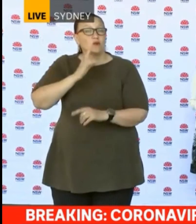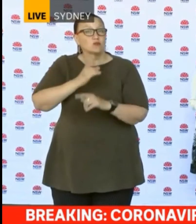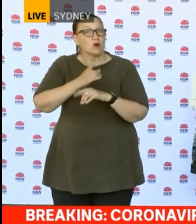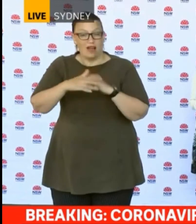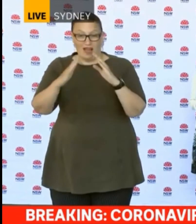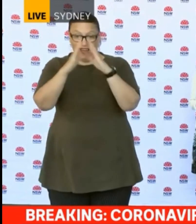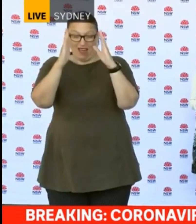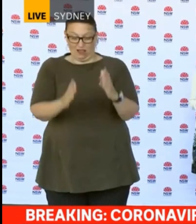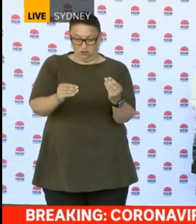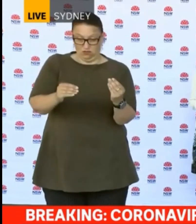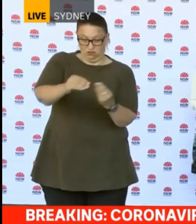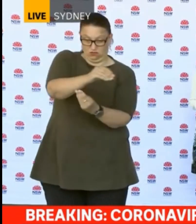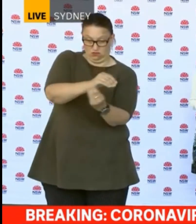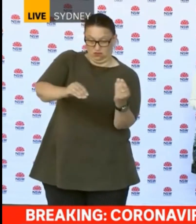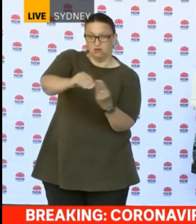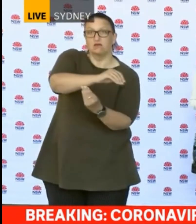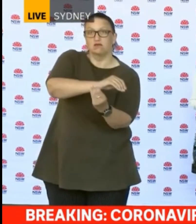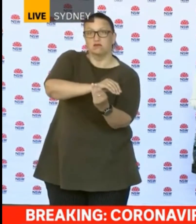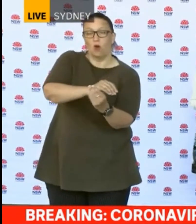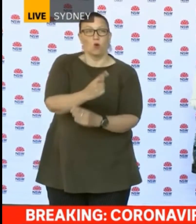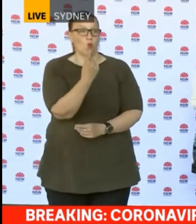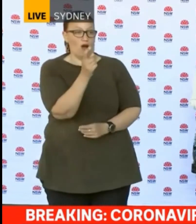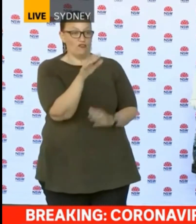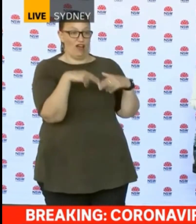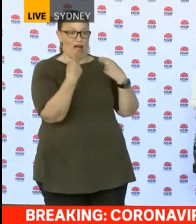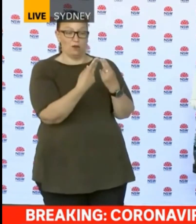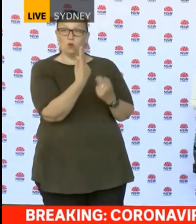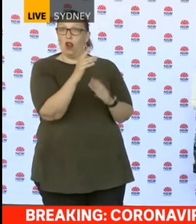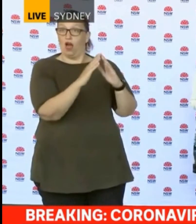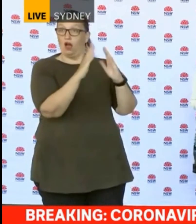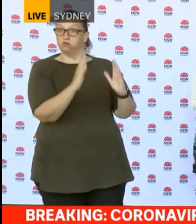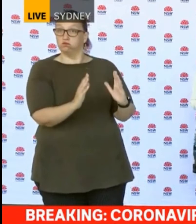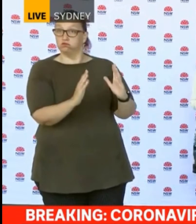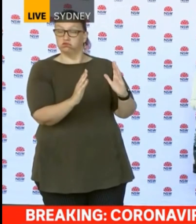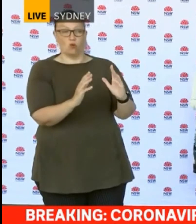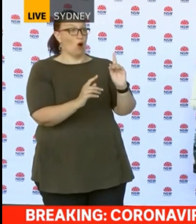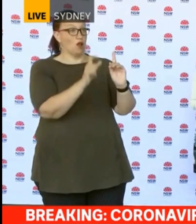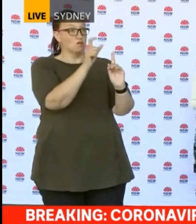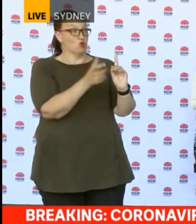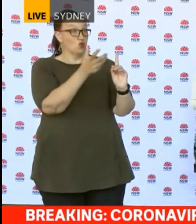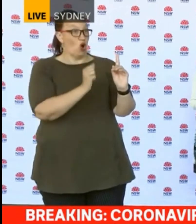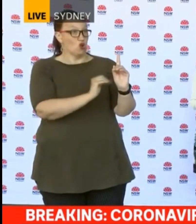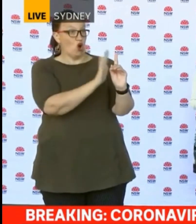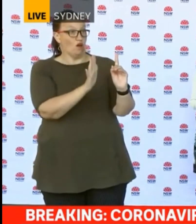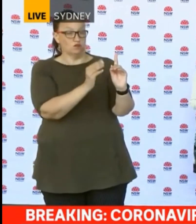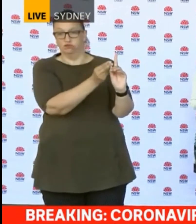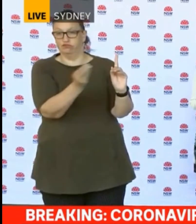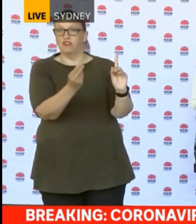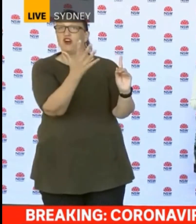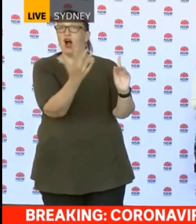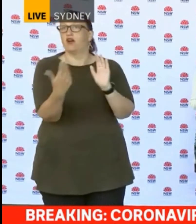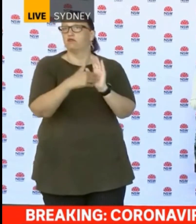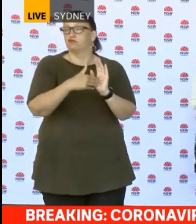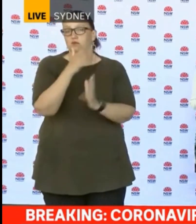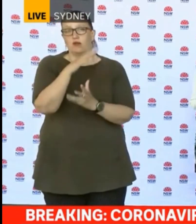So in one household we've had 6 people get the virus, and what is really important is to make sure